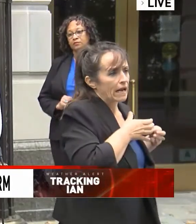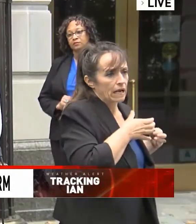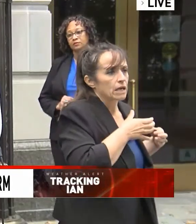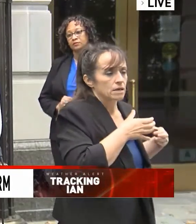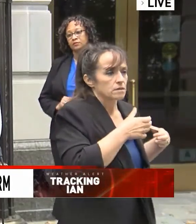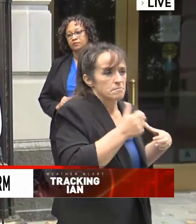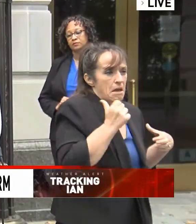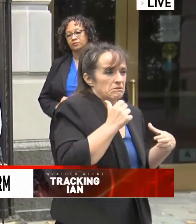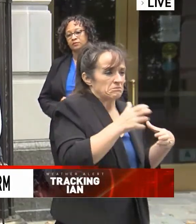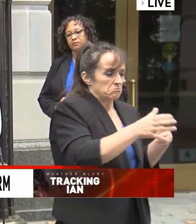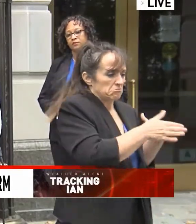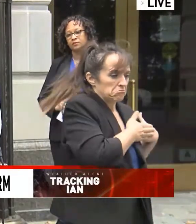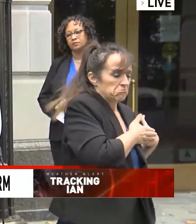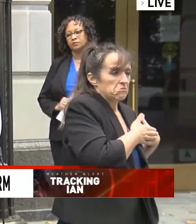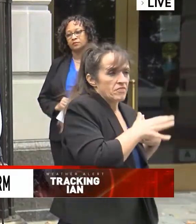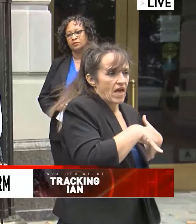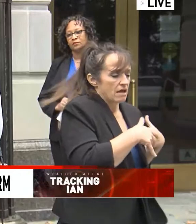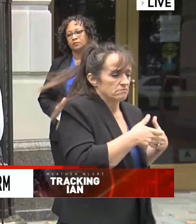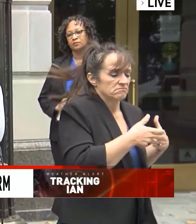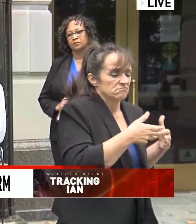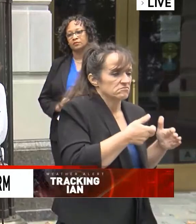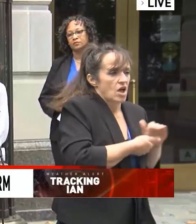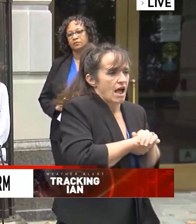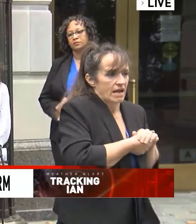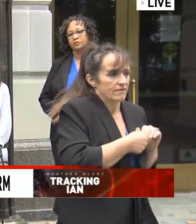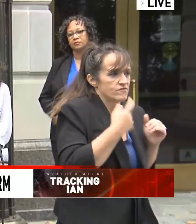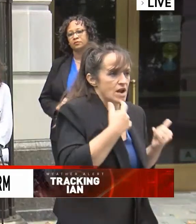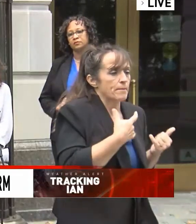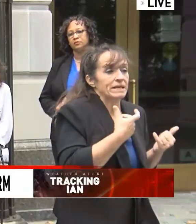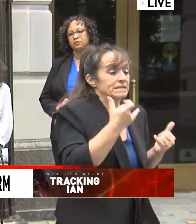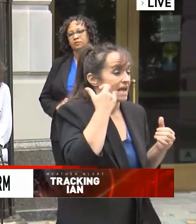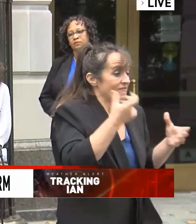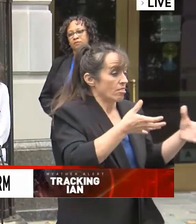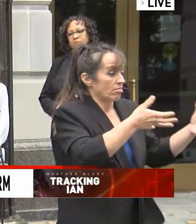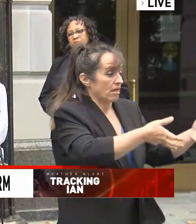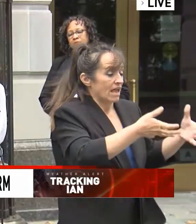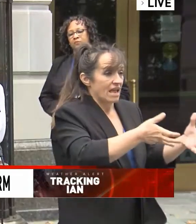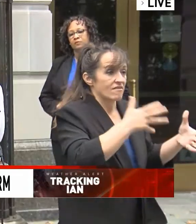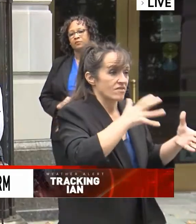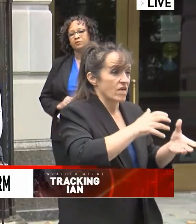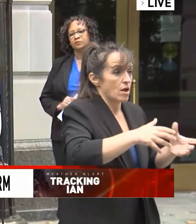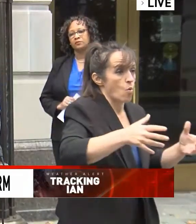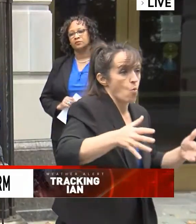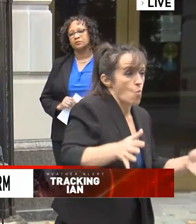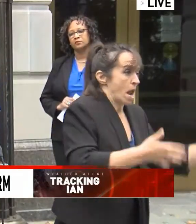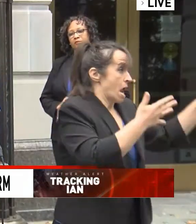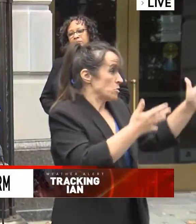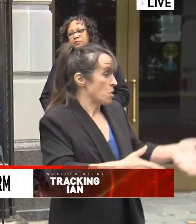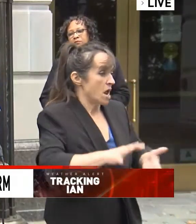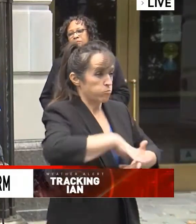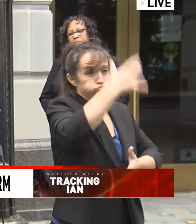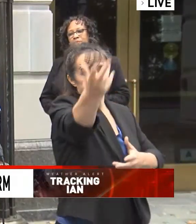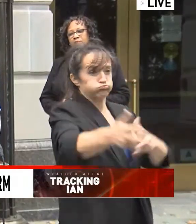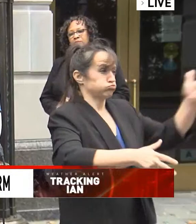it, because it's just going to create more mess for us all to have to pick up. So